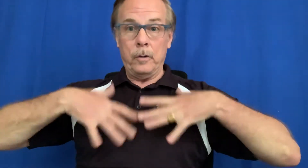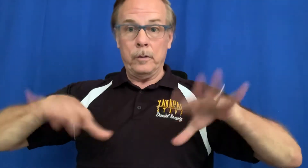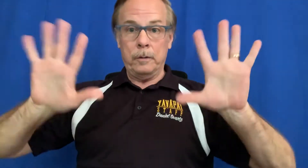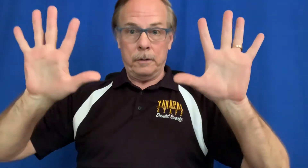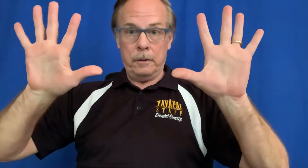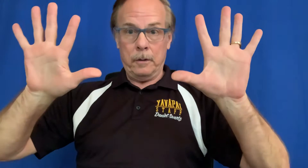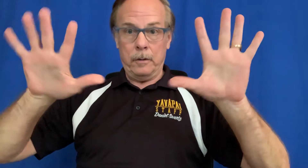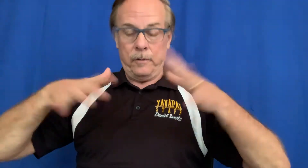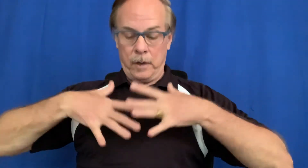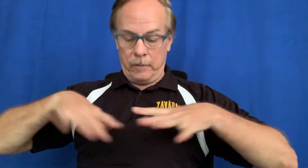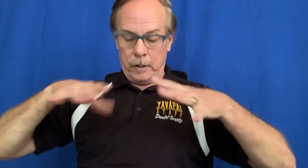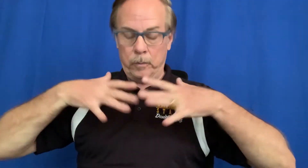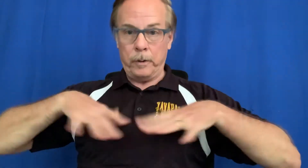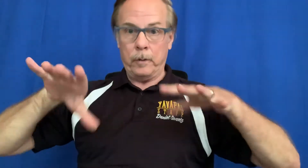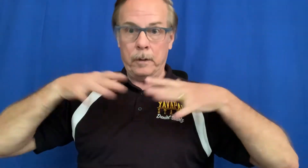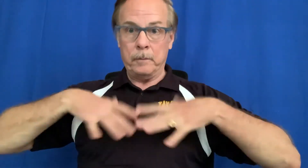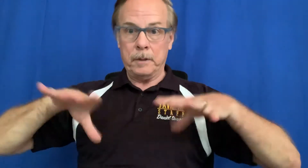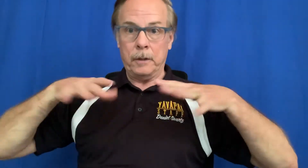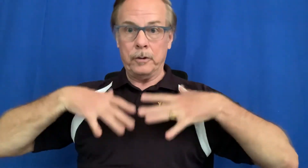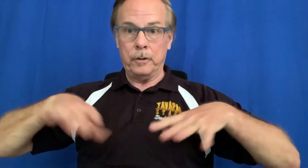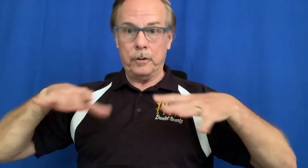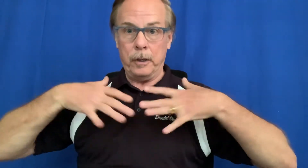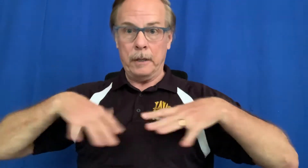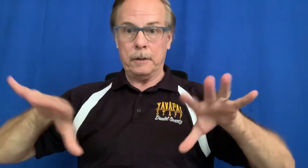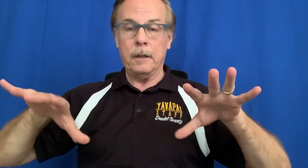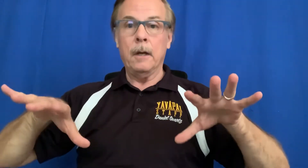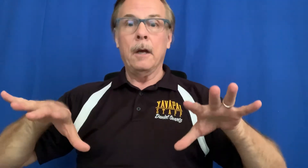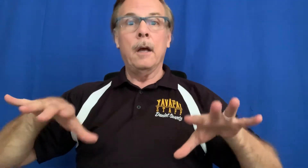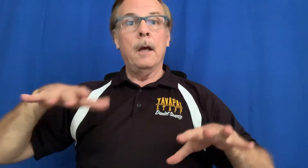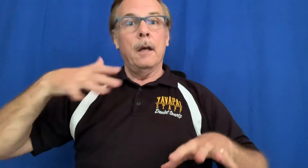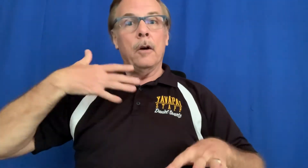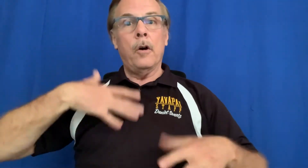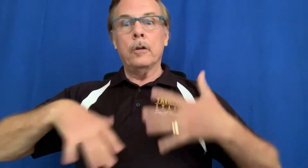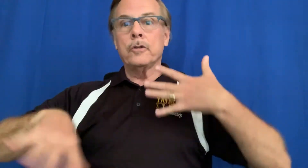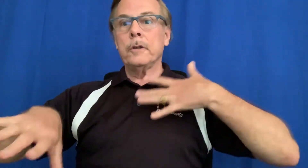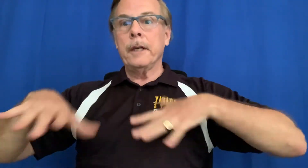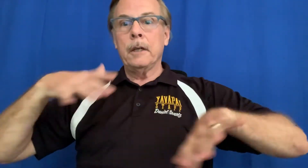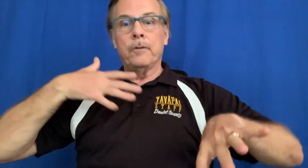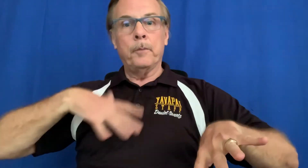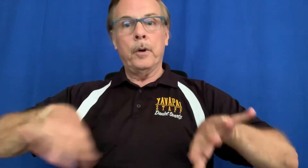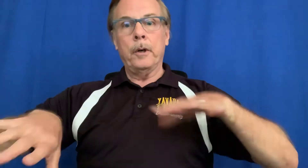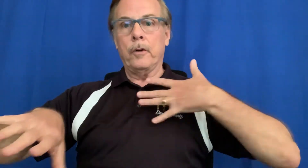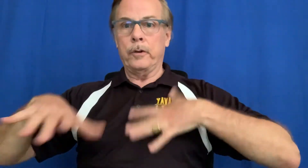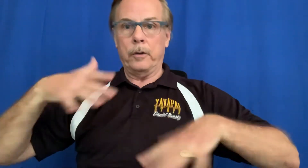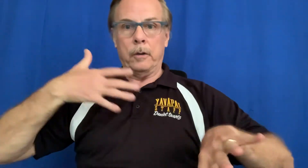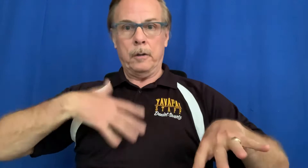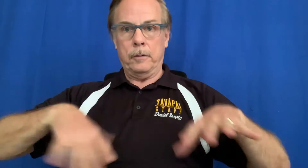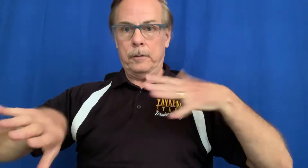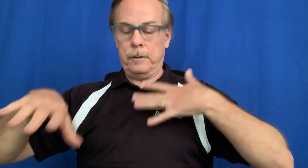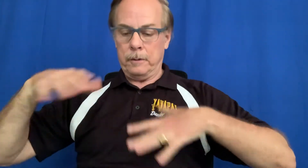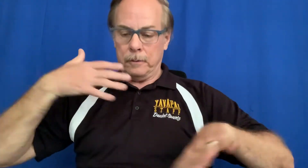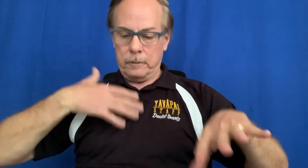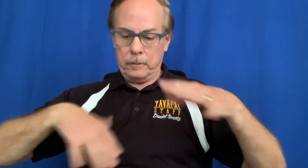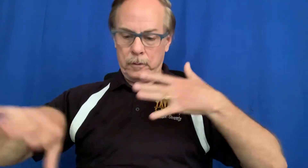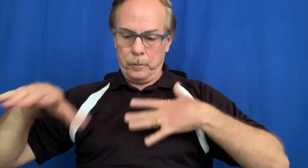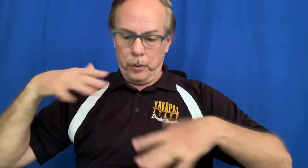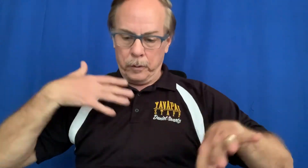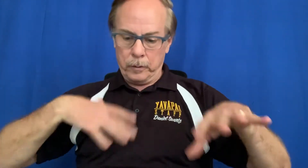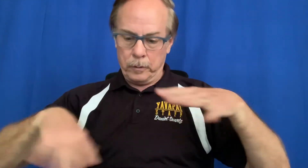clothes? Your five hands with your thumbs touching your chest. Alternated for putting on your clothes. So putting on your